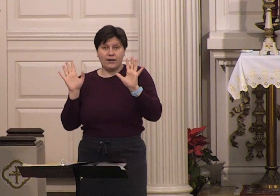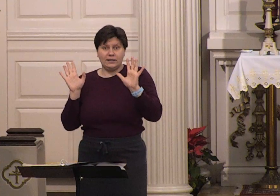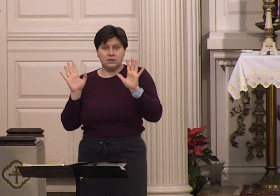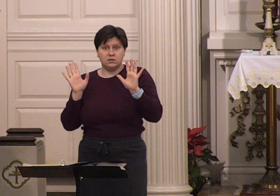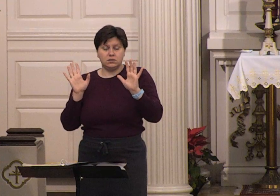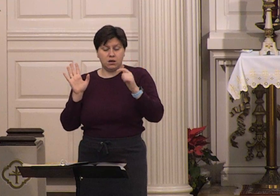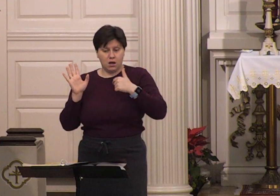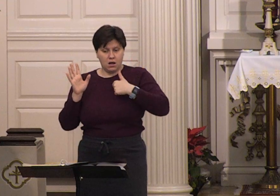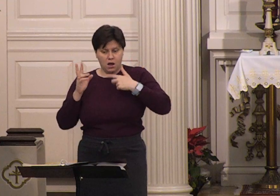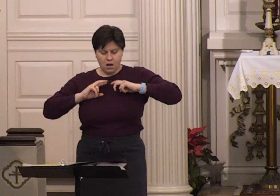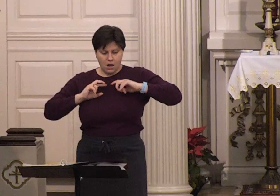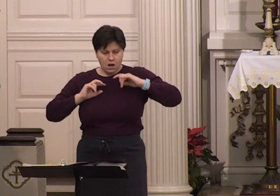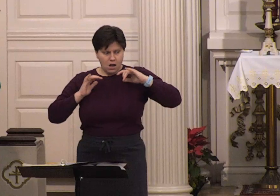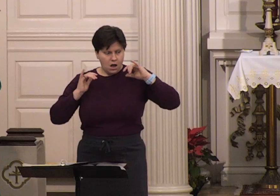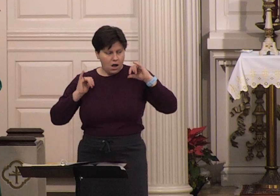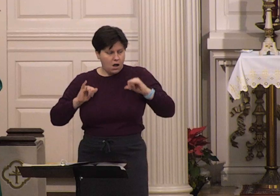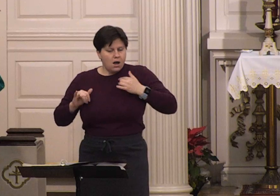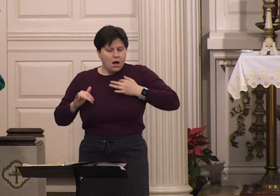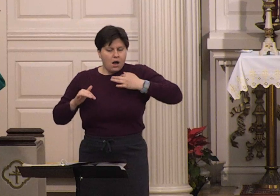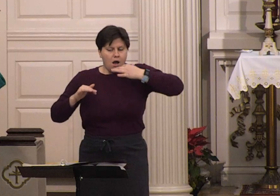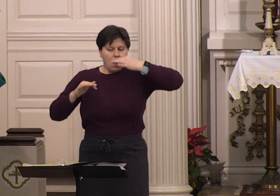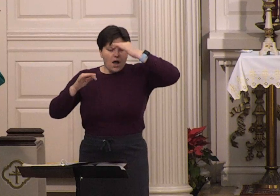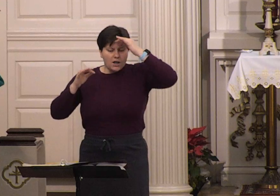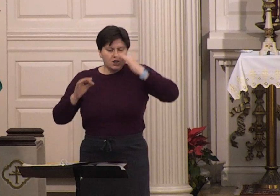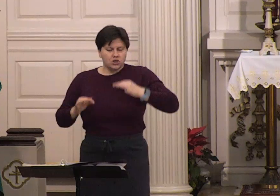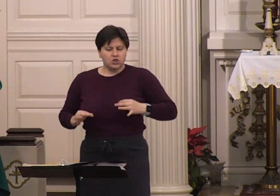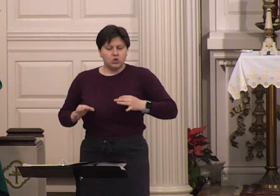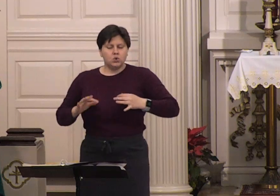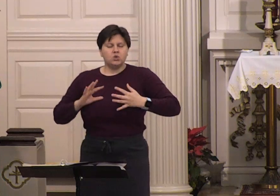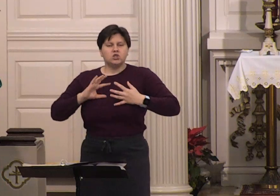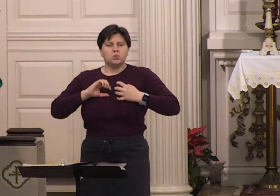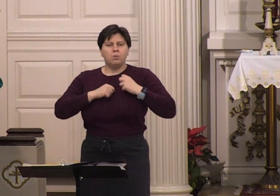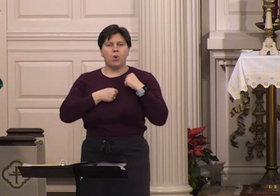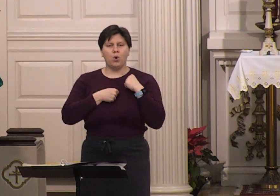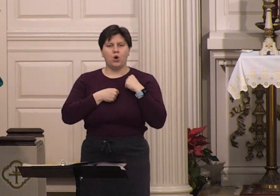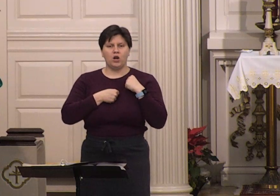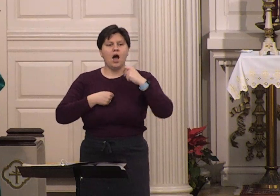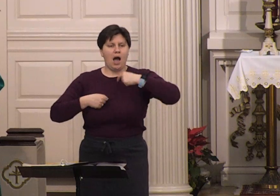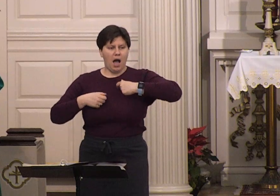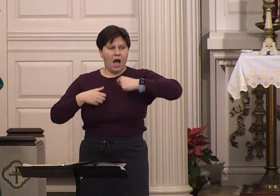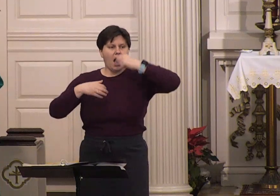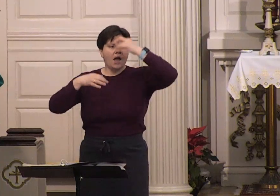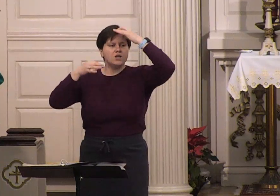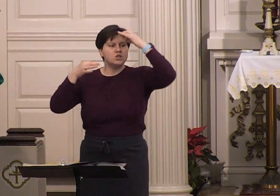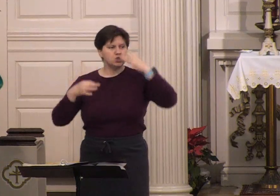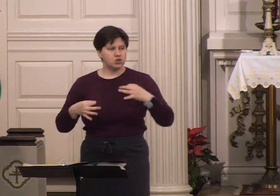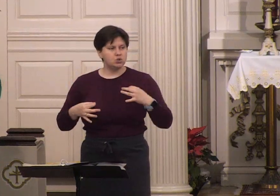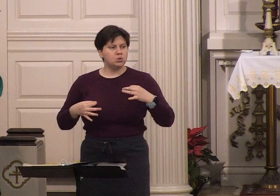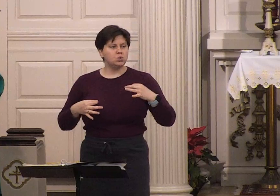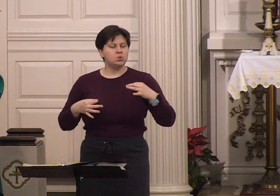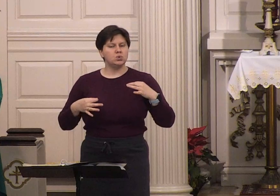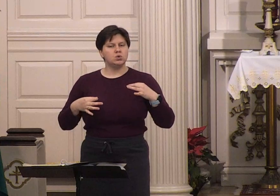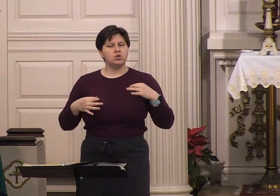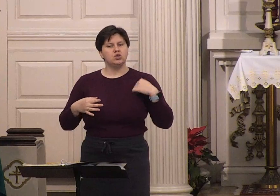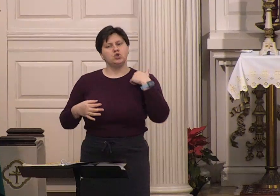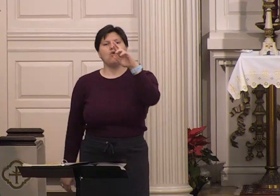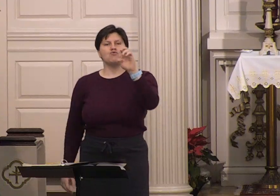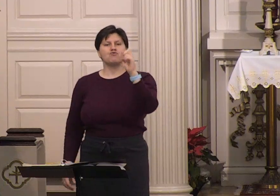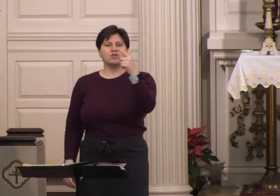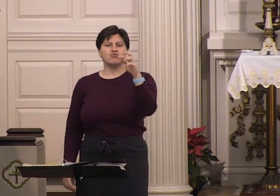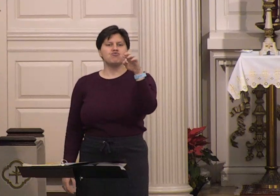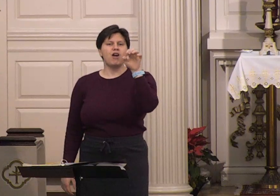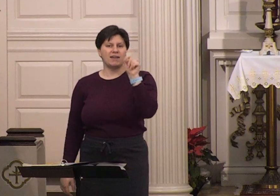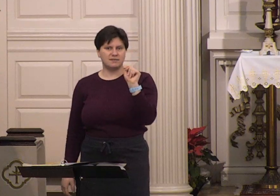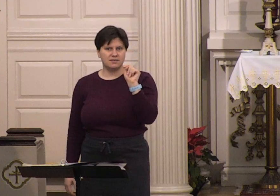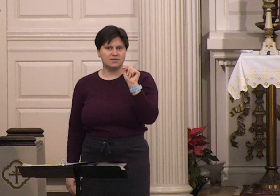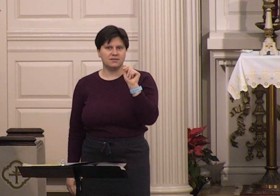I choose to mourn. In other words, I choose to regret to my